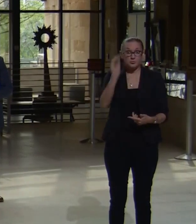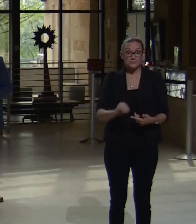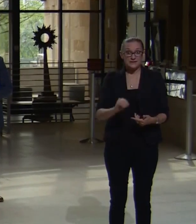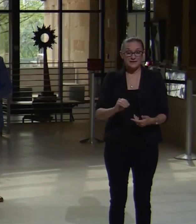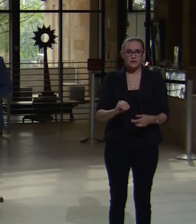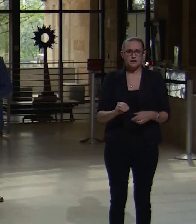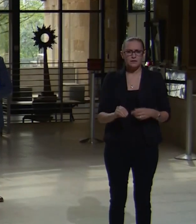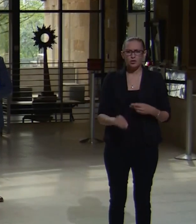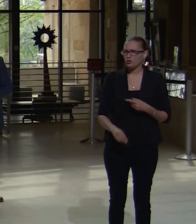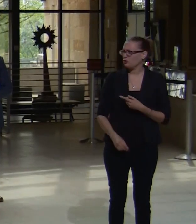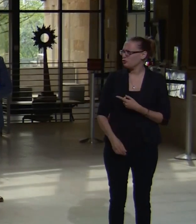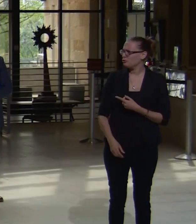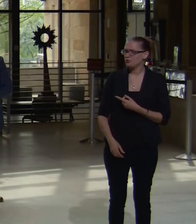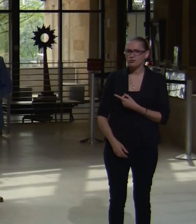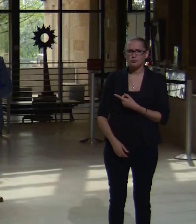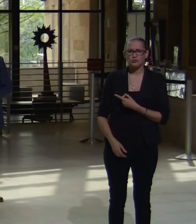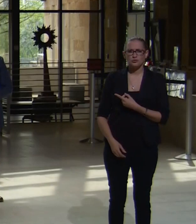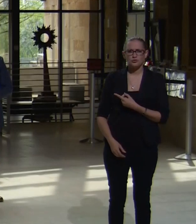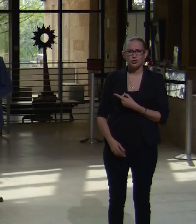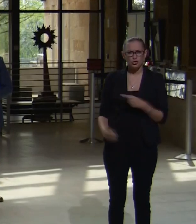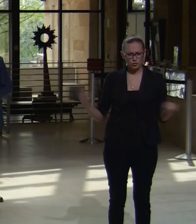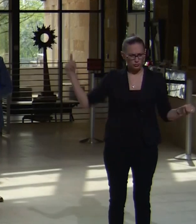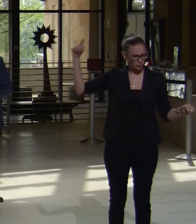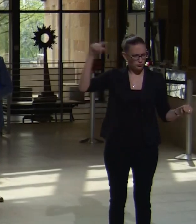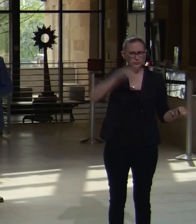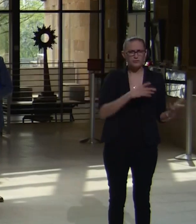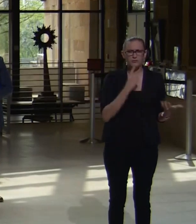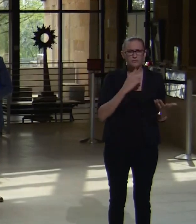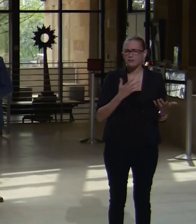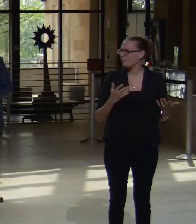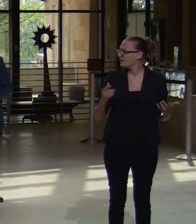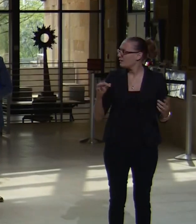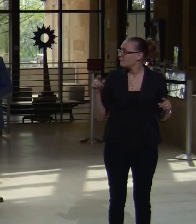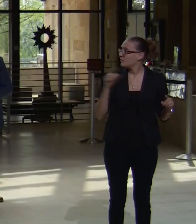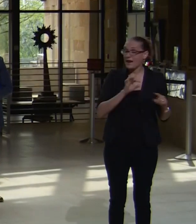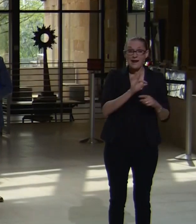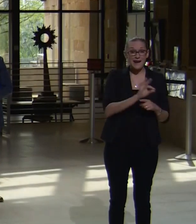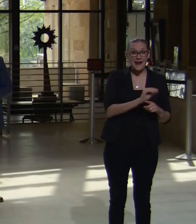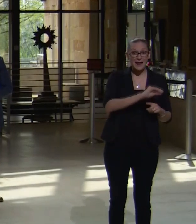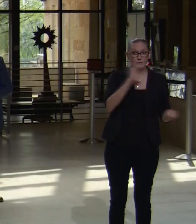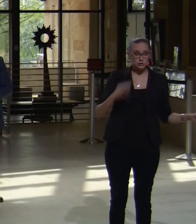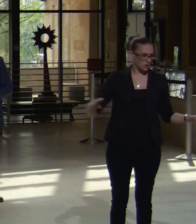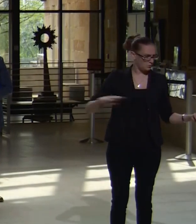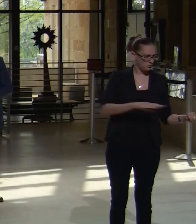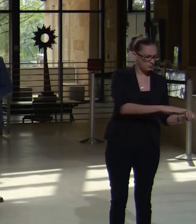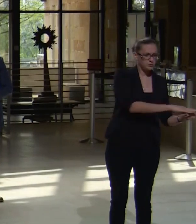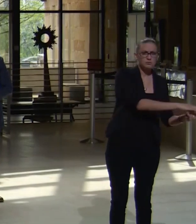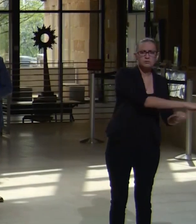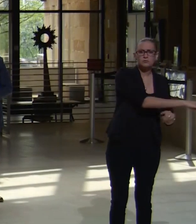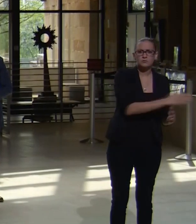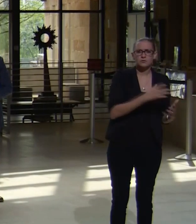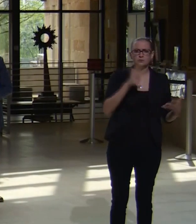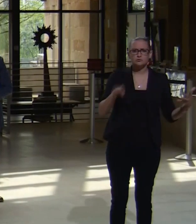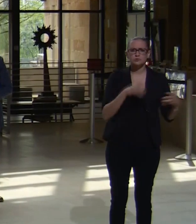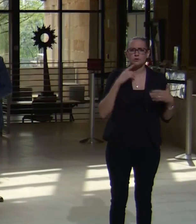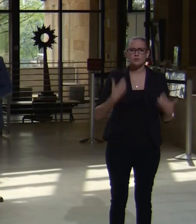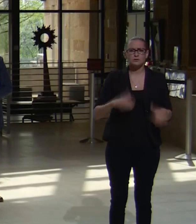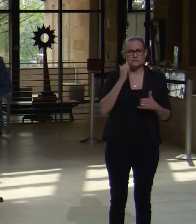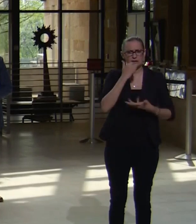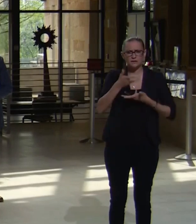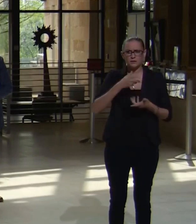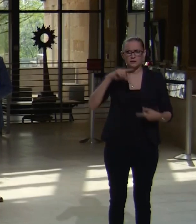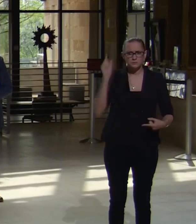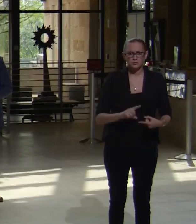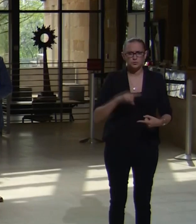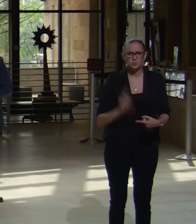reduction, look what this does. If you get to a 90% reduction in daily contacts, we're